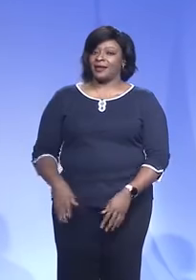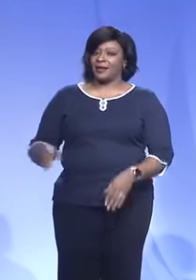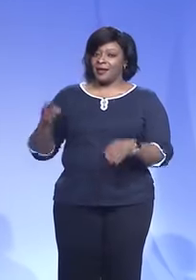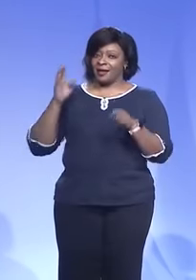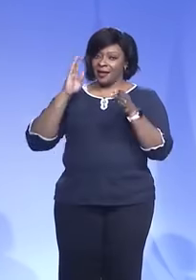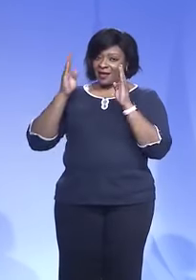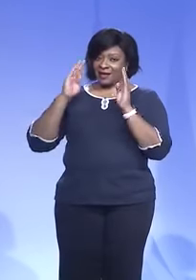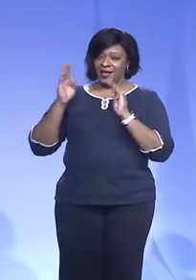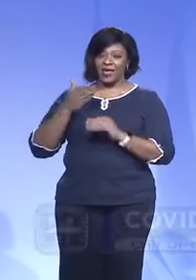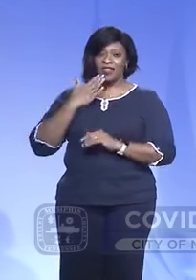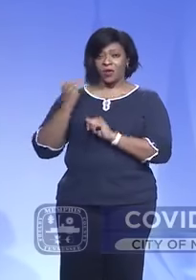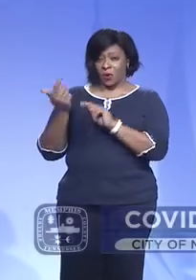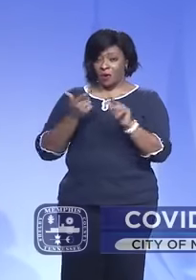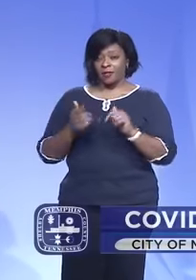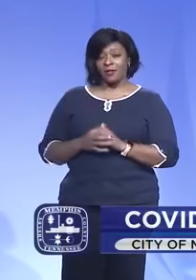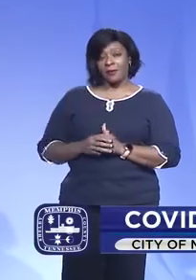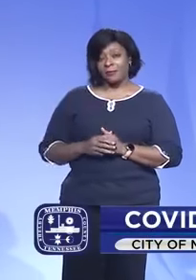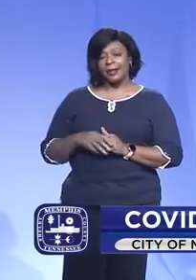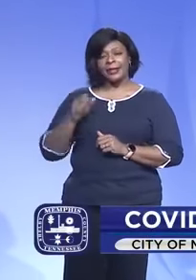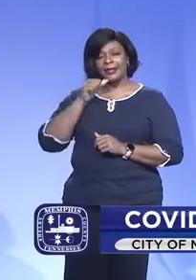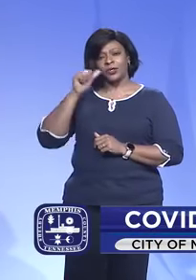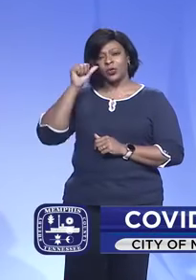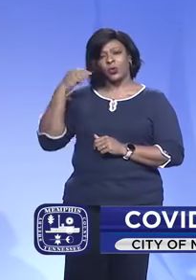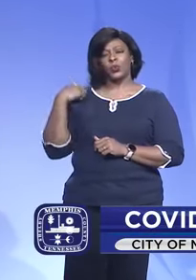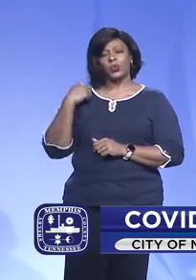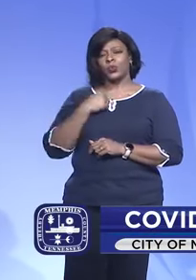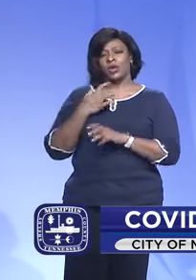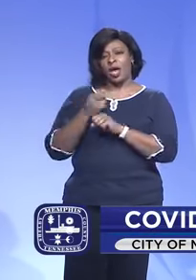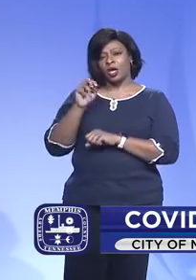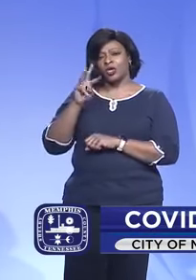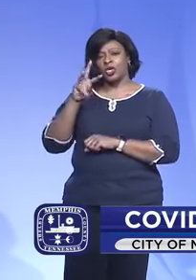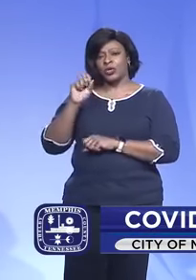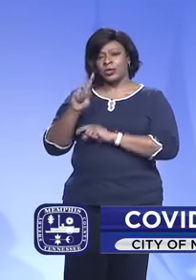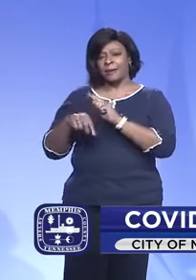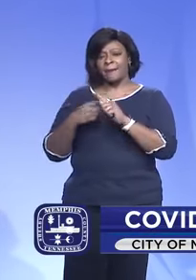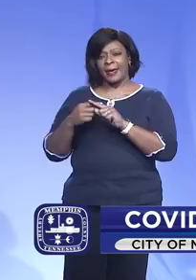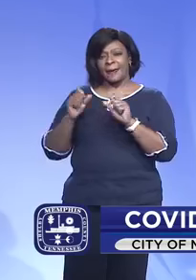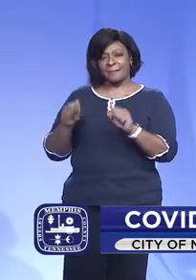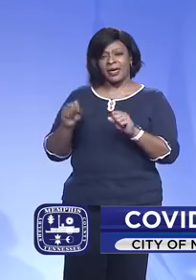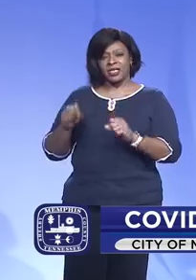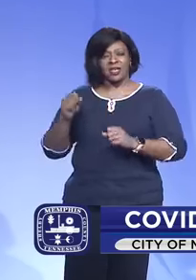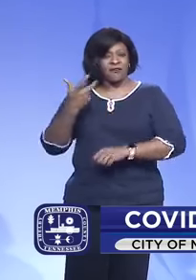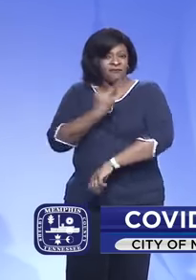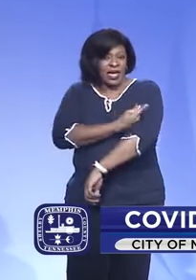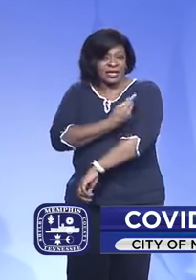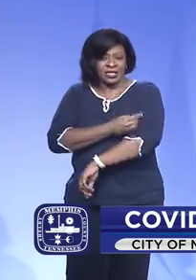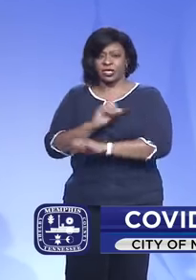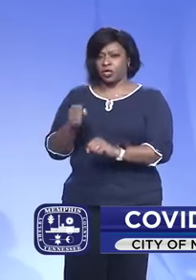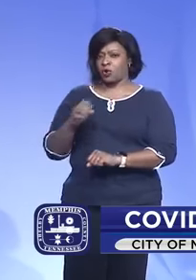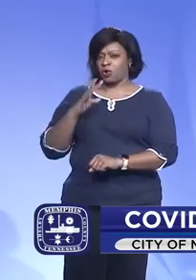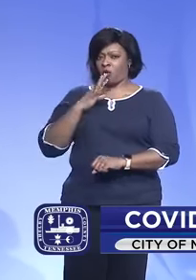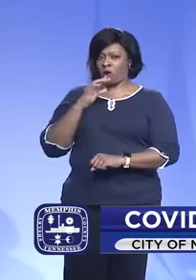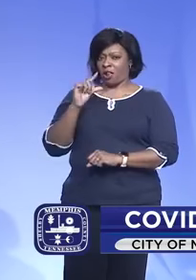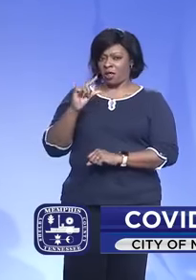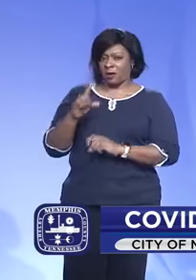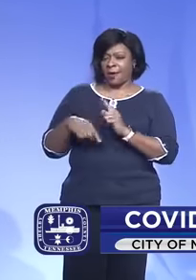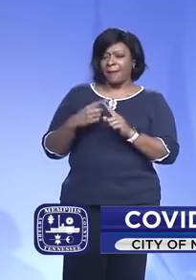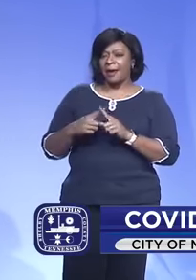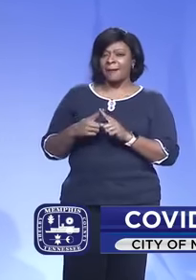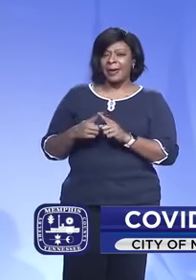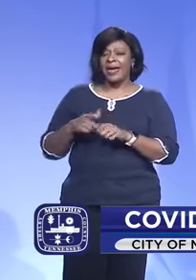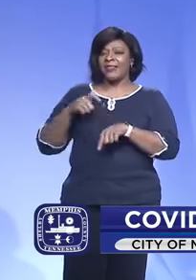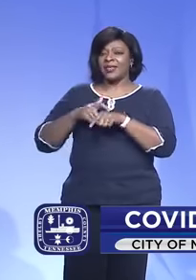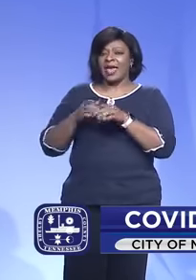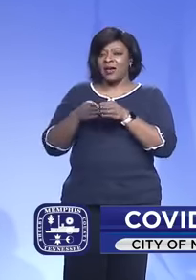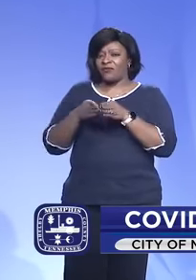Hi, thank you all. Yesterday we got some news about a potential vaccine. I'm wondering if you can talk to us a little bit about the